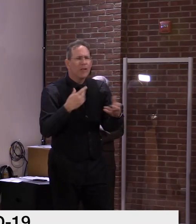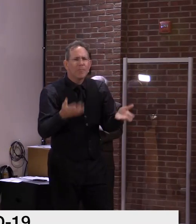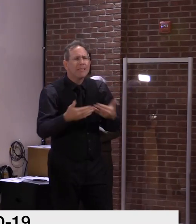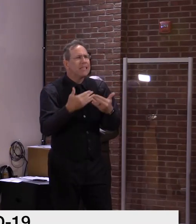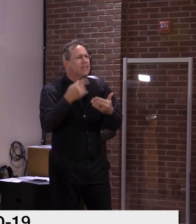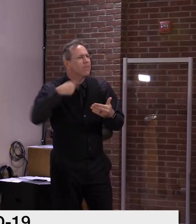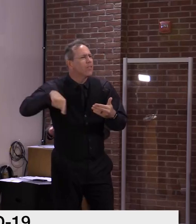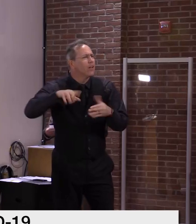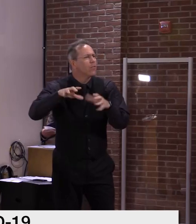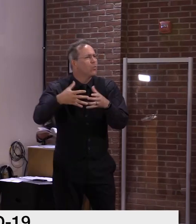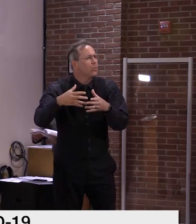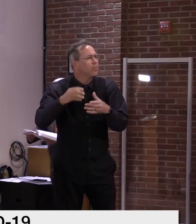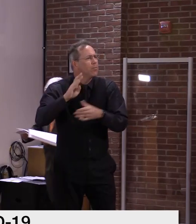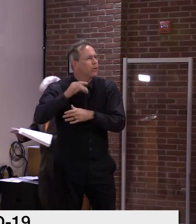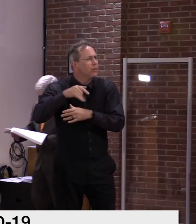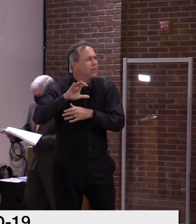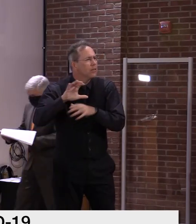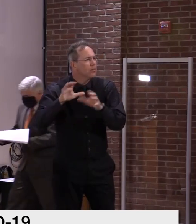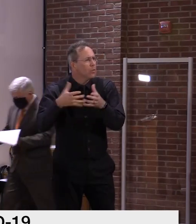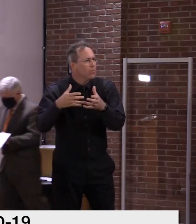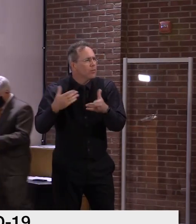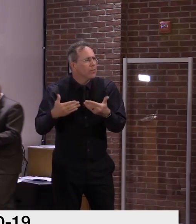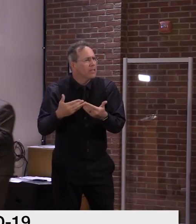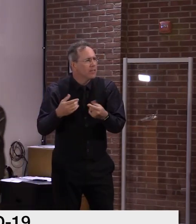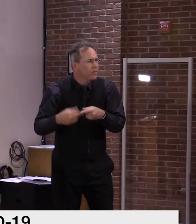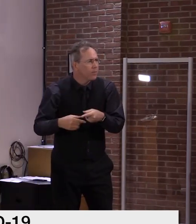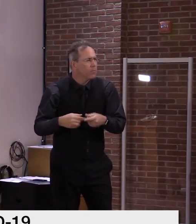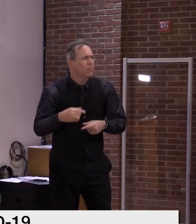may let Secretary Smith answer that.